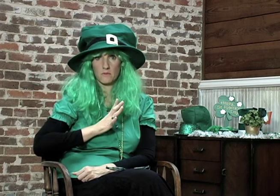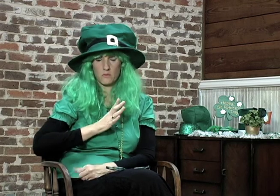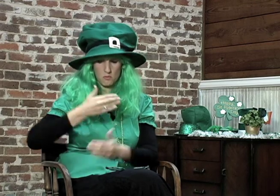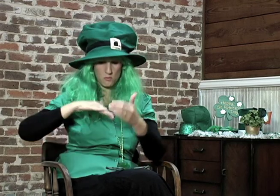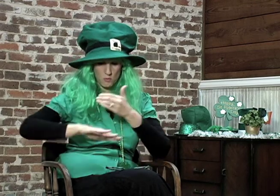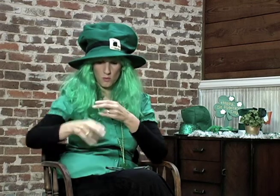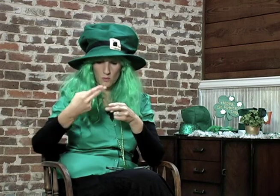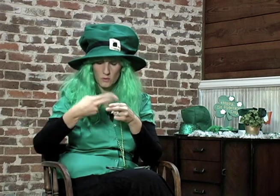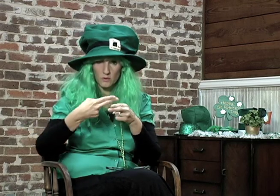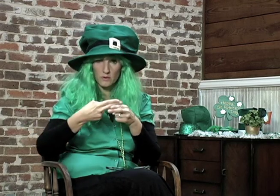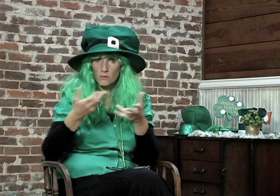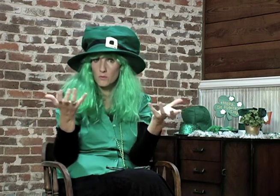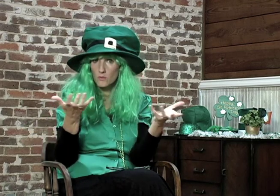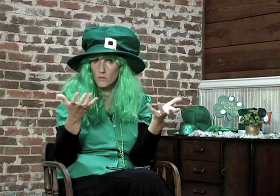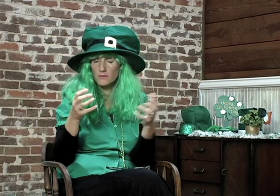Truly, that man was born